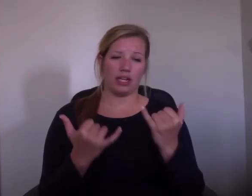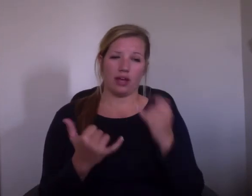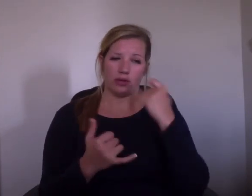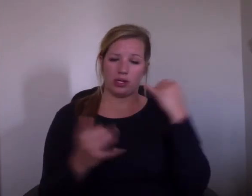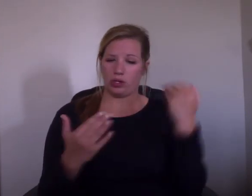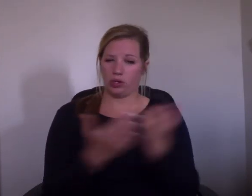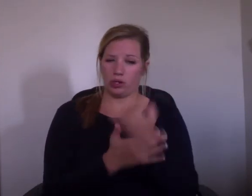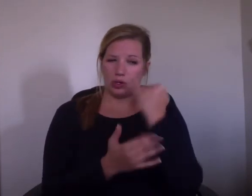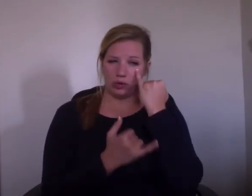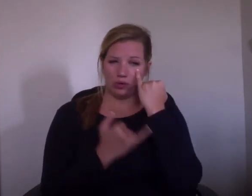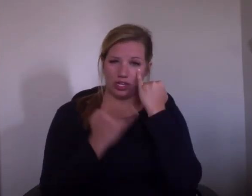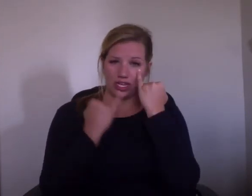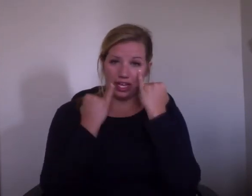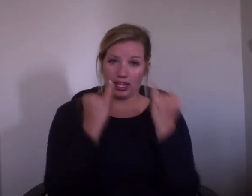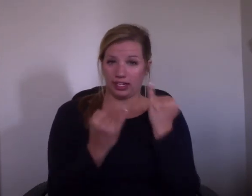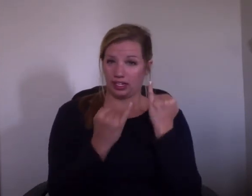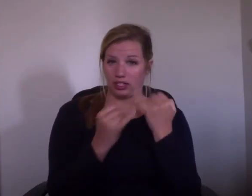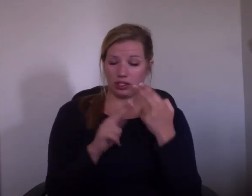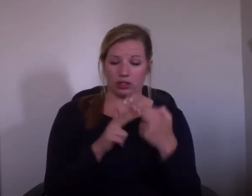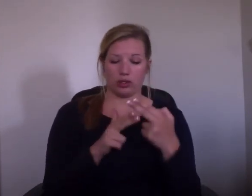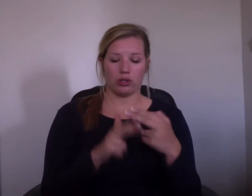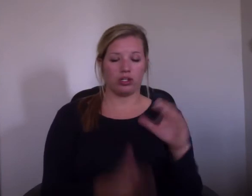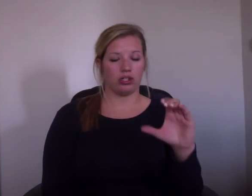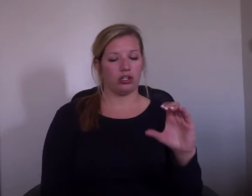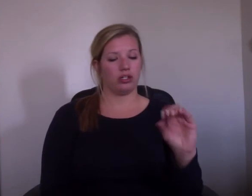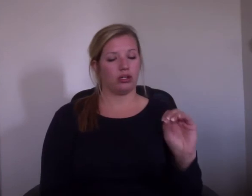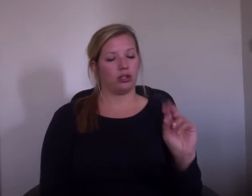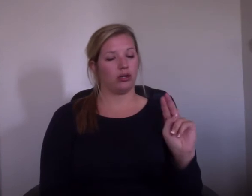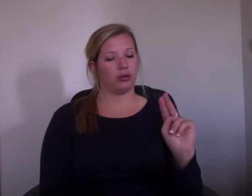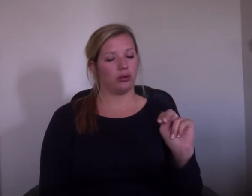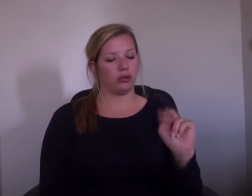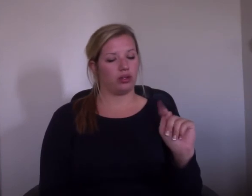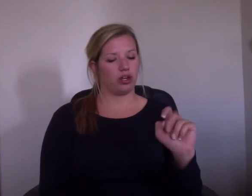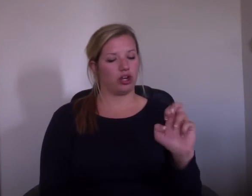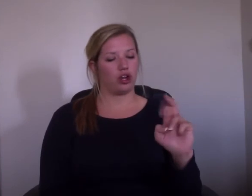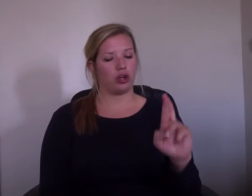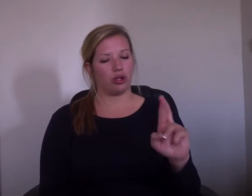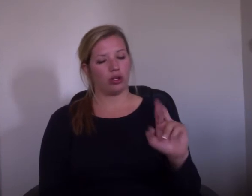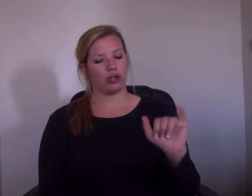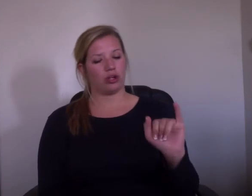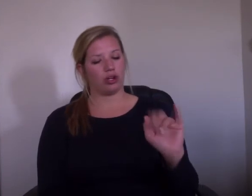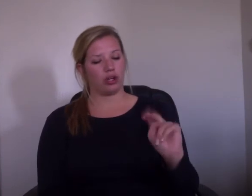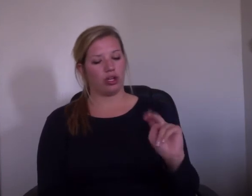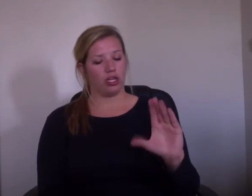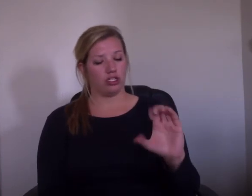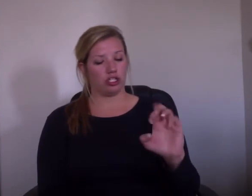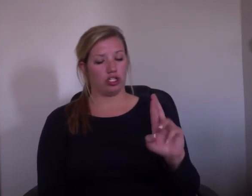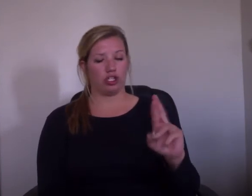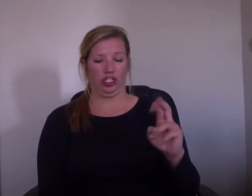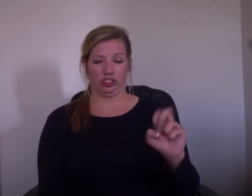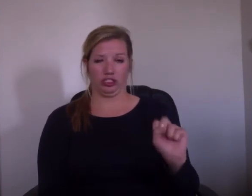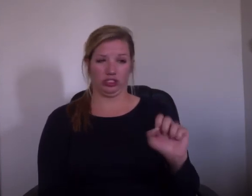that, again, is called counterinsurgency, where the U.S. is going to send military advisors to train the